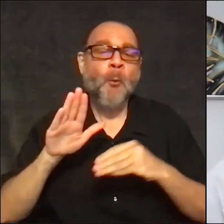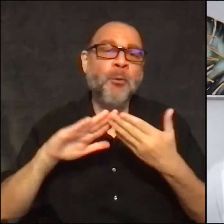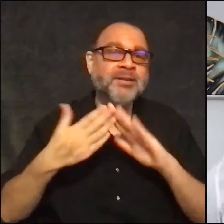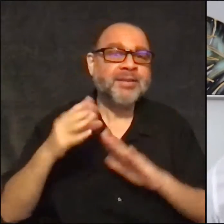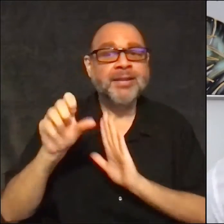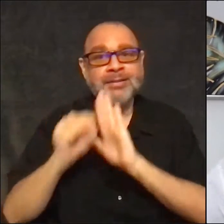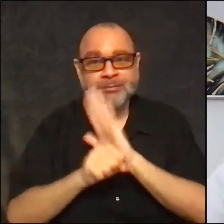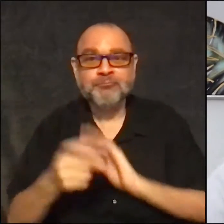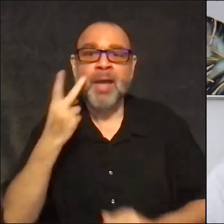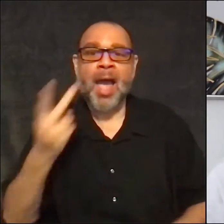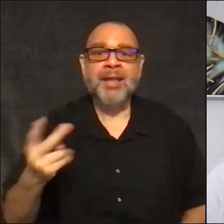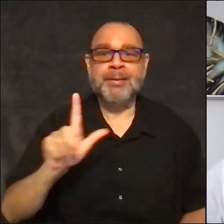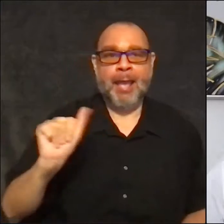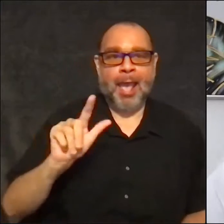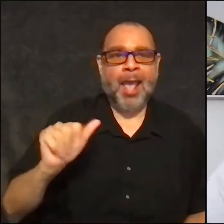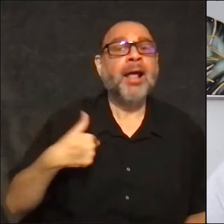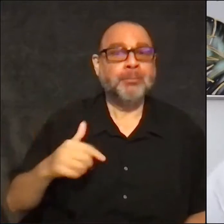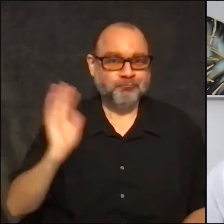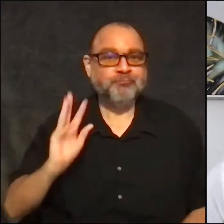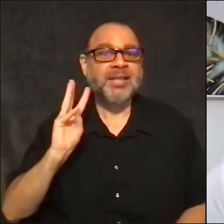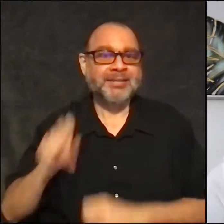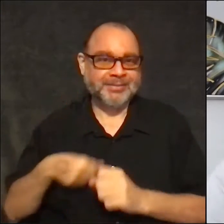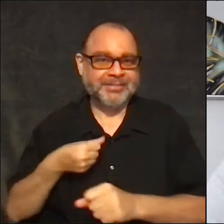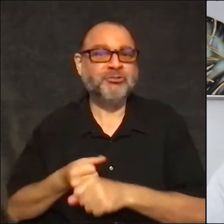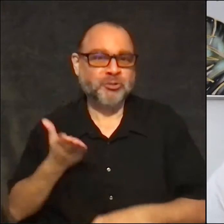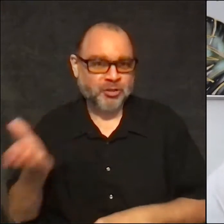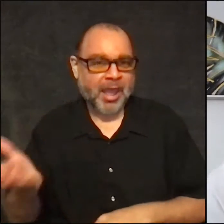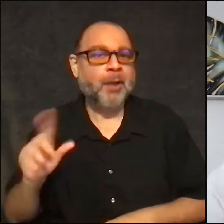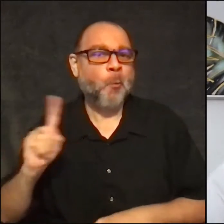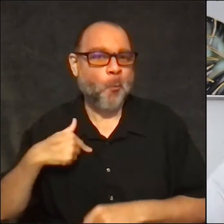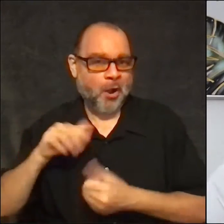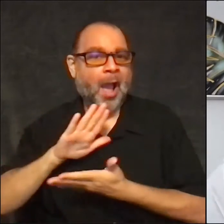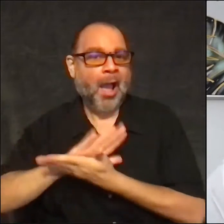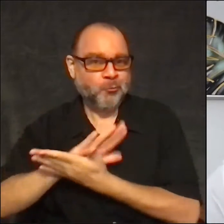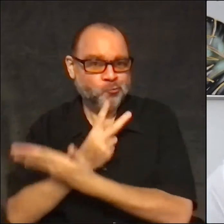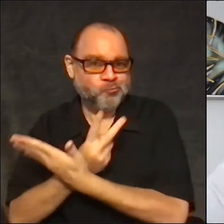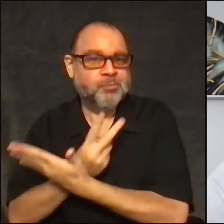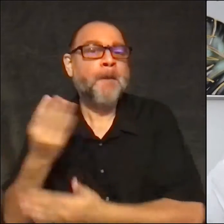Los Angeles, spent about 6 years down there. Got my master's. Nashville, Miami.